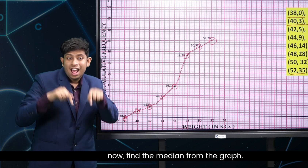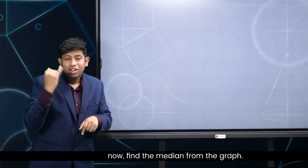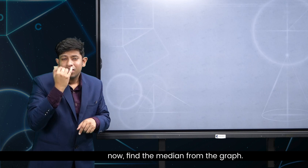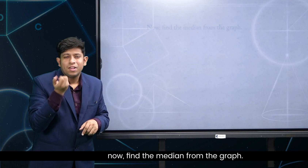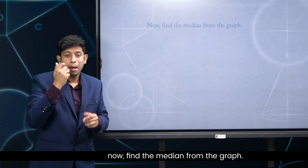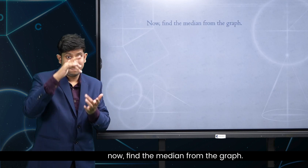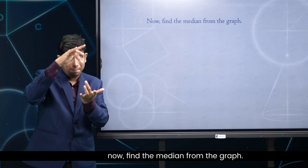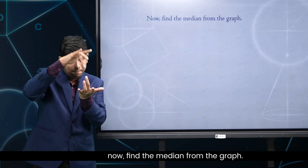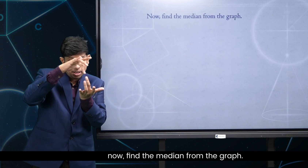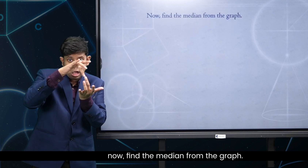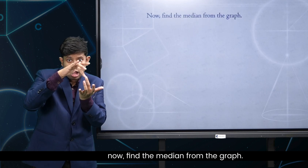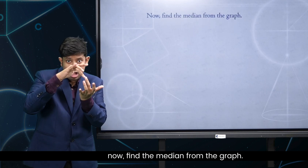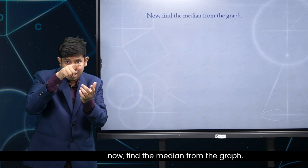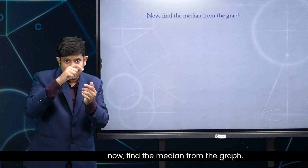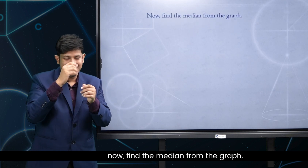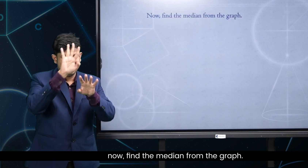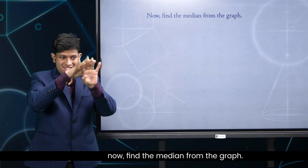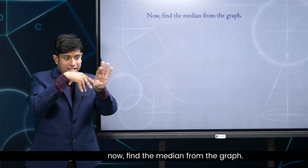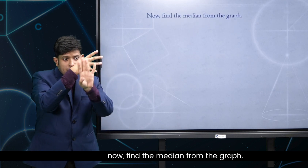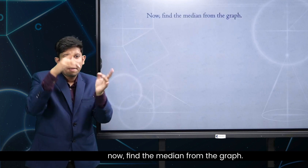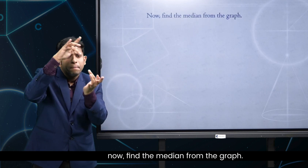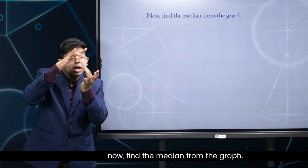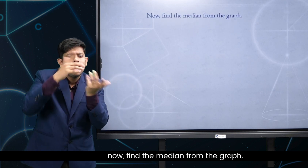Now find the median from the graph.